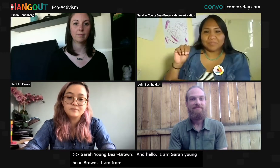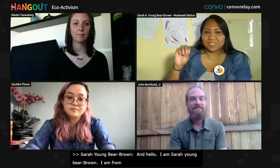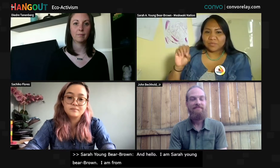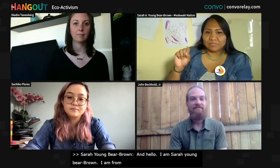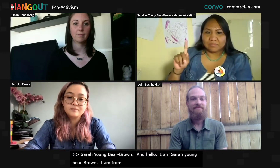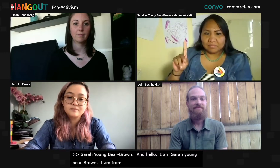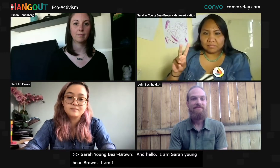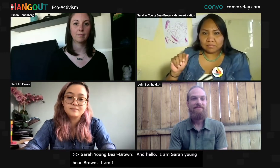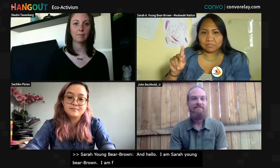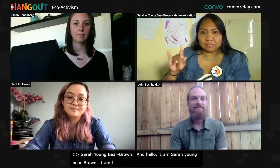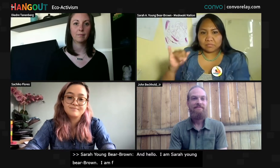And I'm an Indigenous woman.